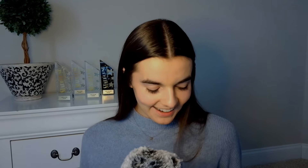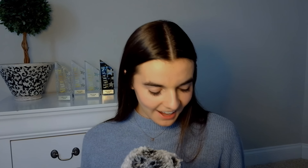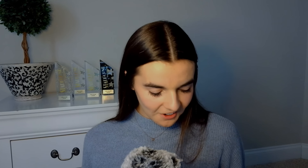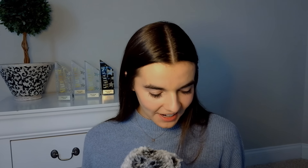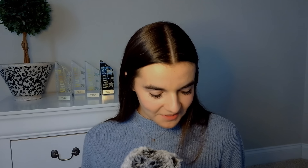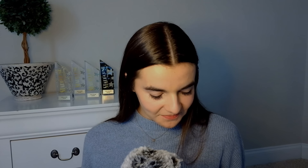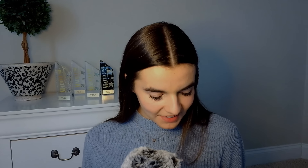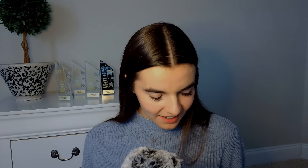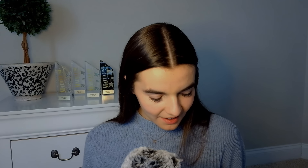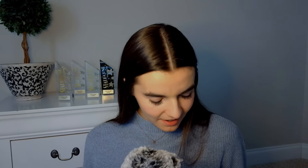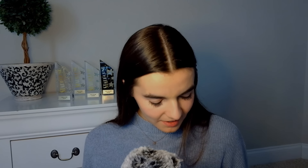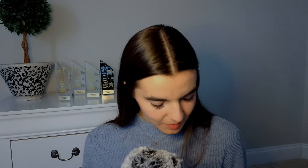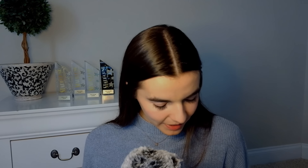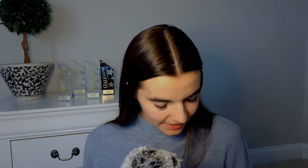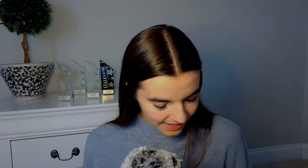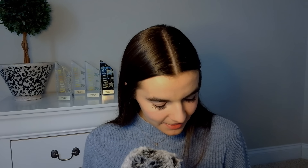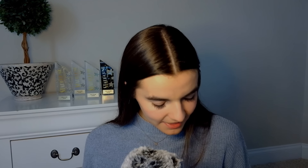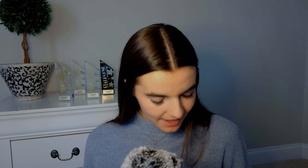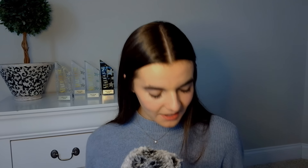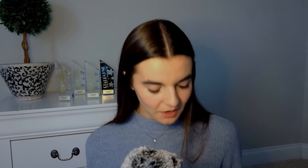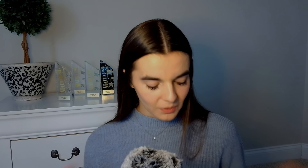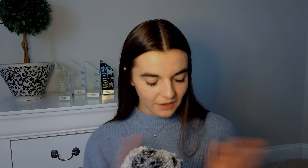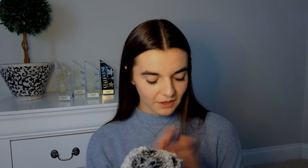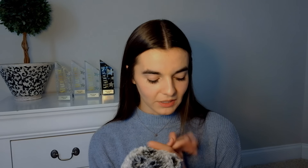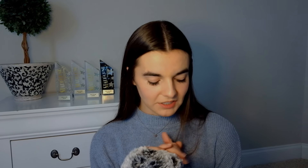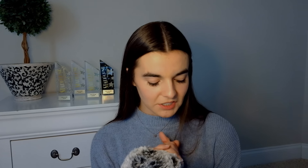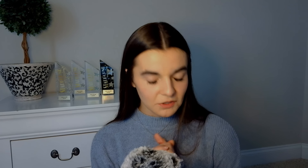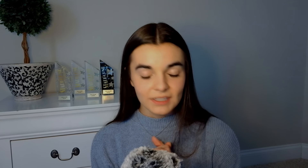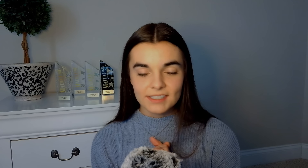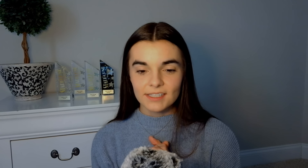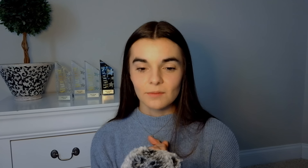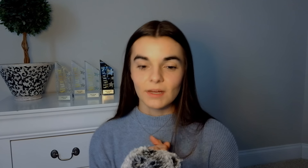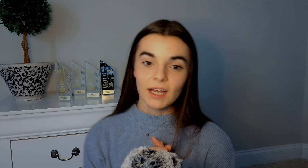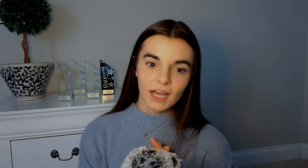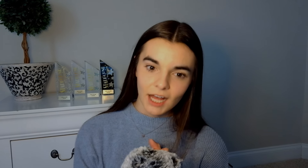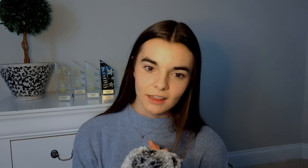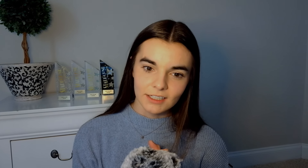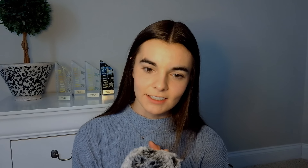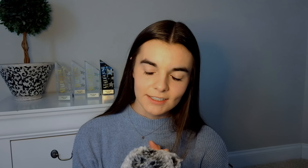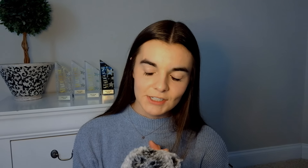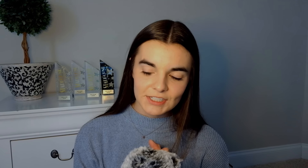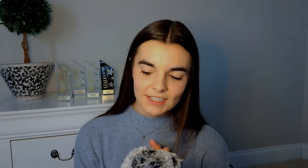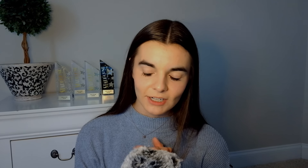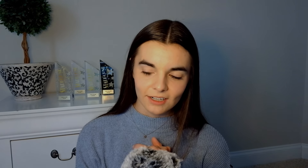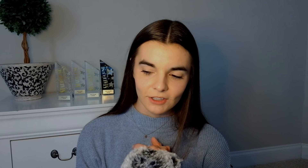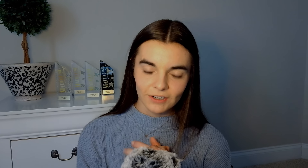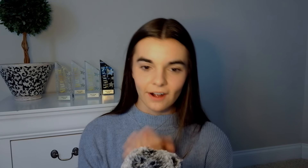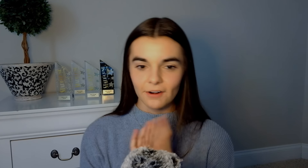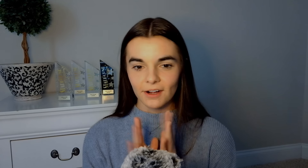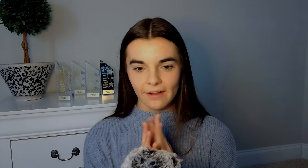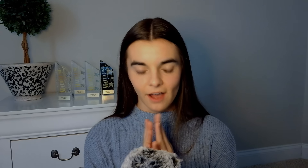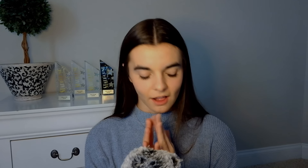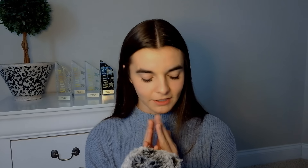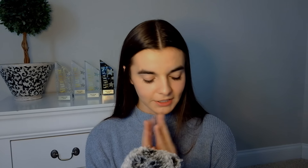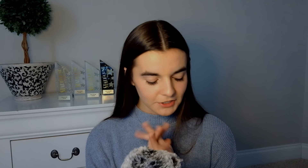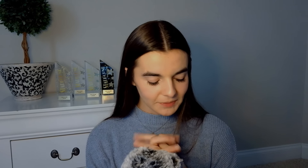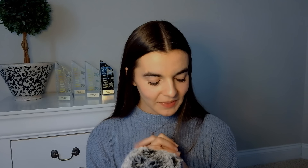Okay, and then we are going to do some colors. We're gonna learn our colors.